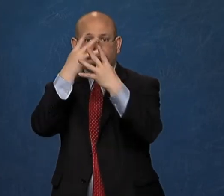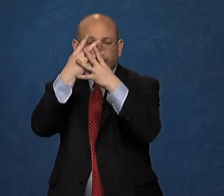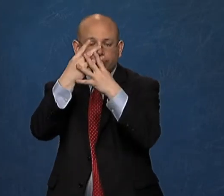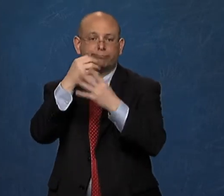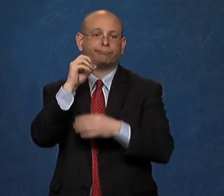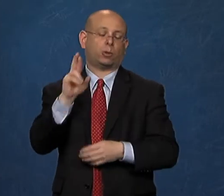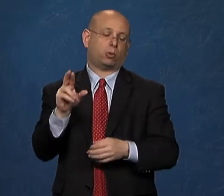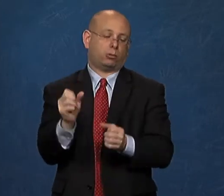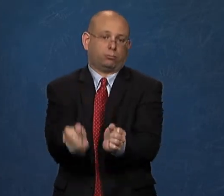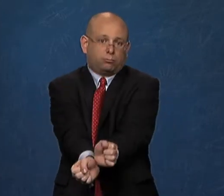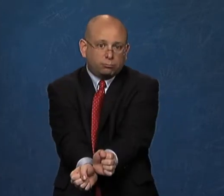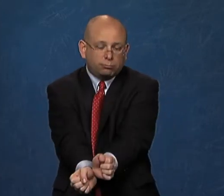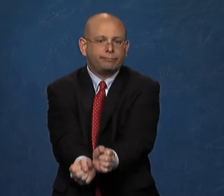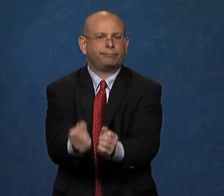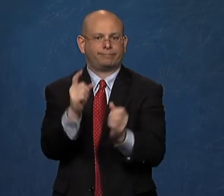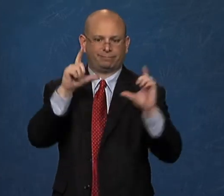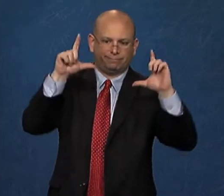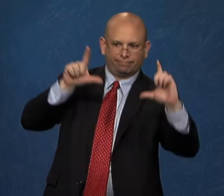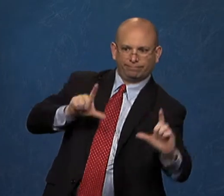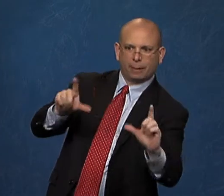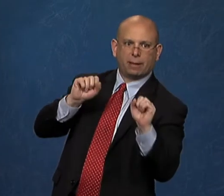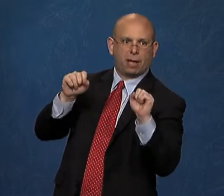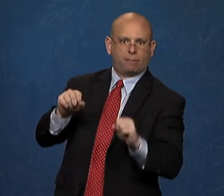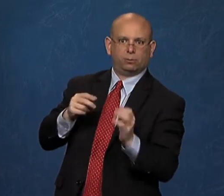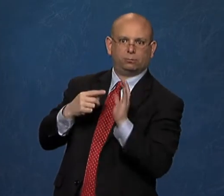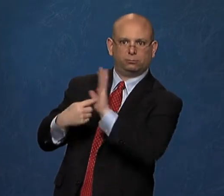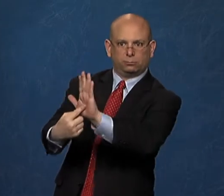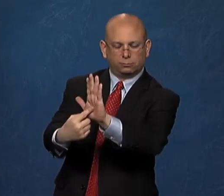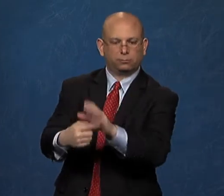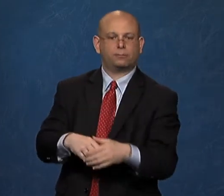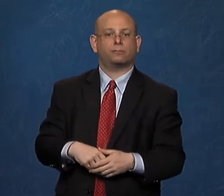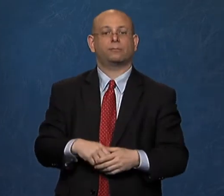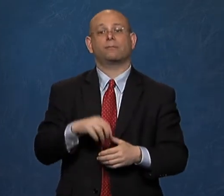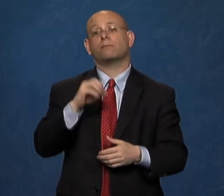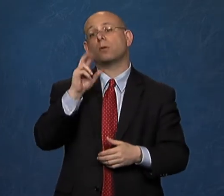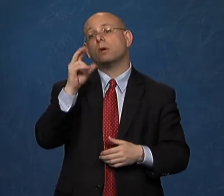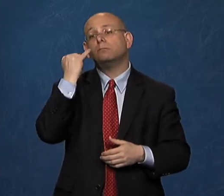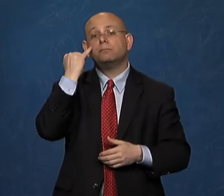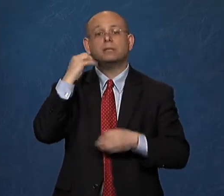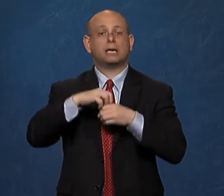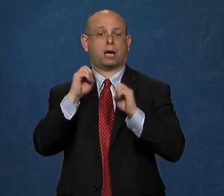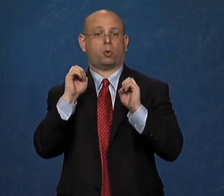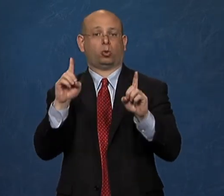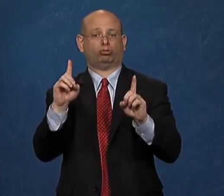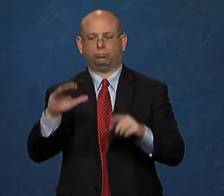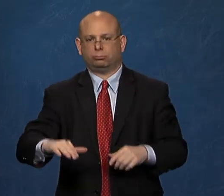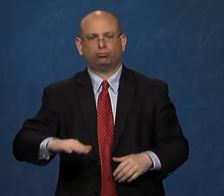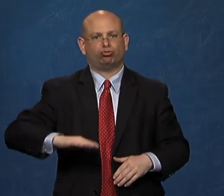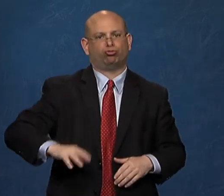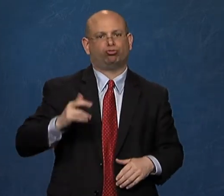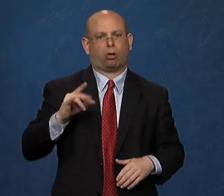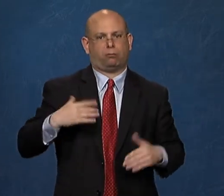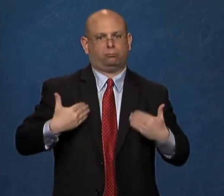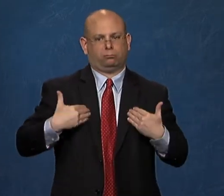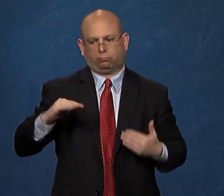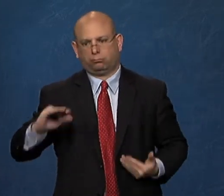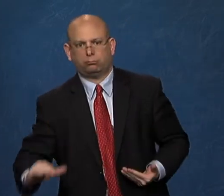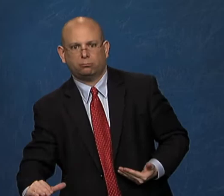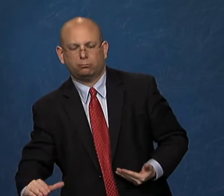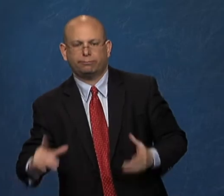not just, you might think, for medical situations, can also be in situations where a person is in jail, the person may be handcuffed, it might be difficult for the